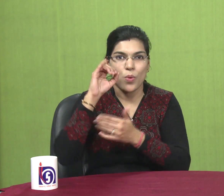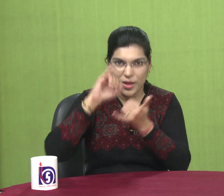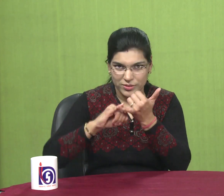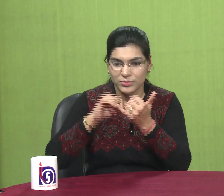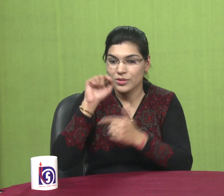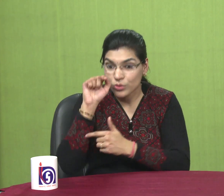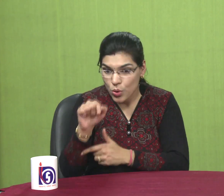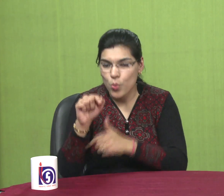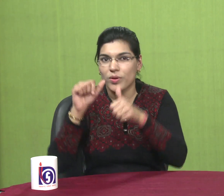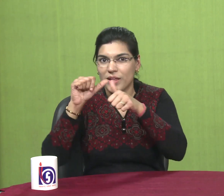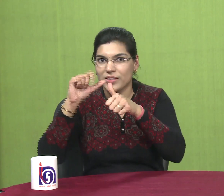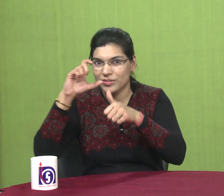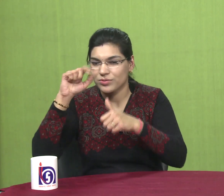So if, for example, you're searching